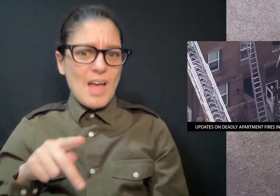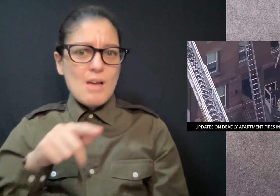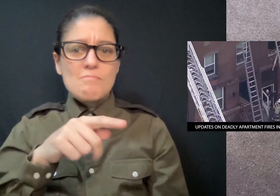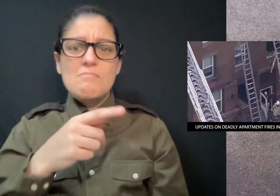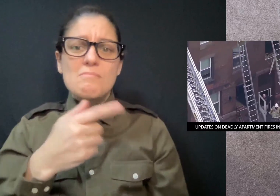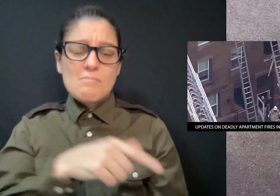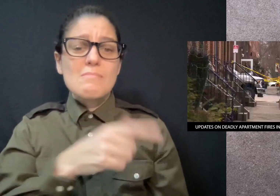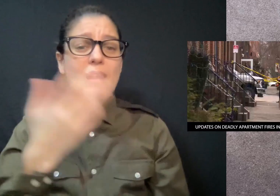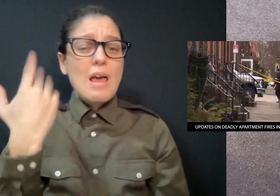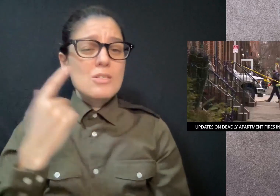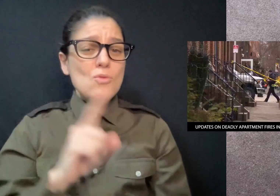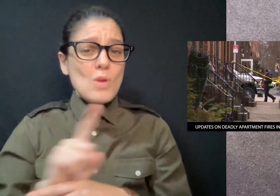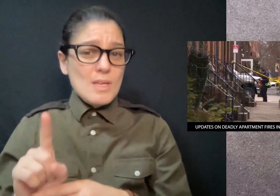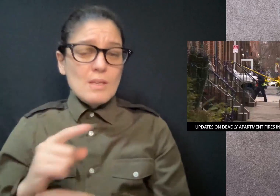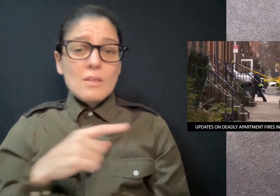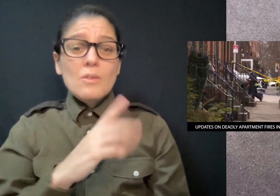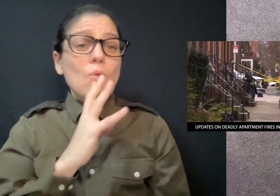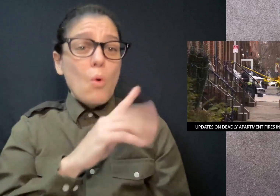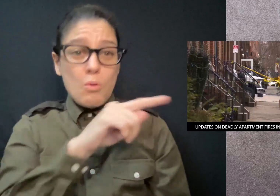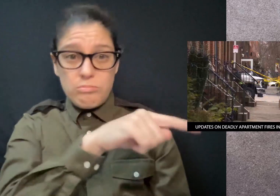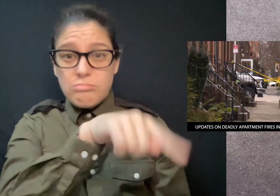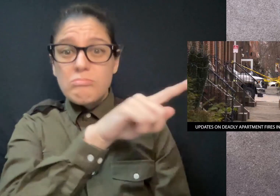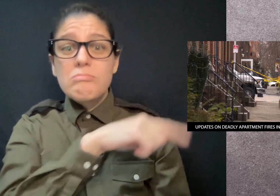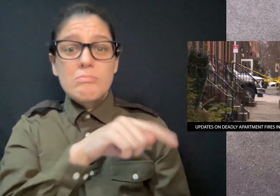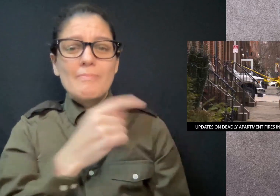around others for 10 days.